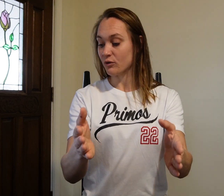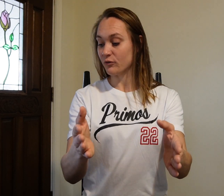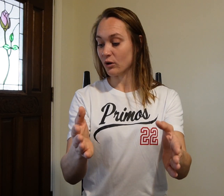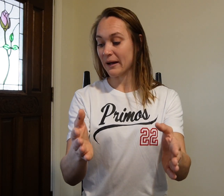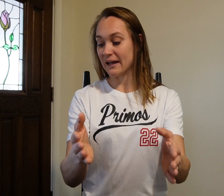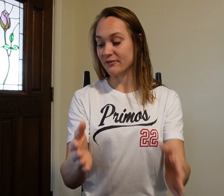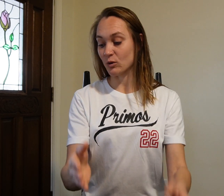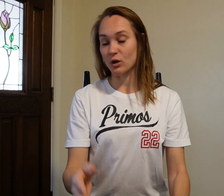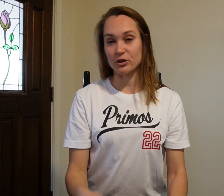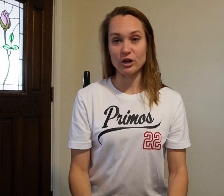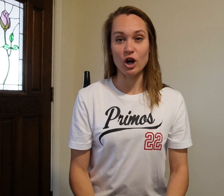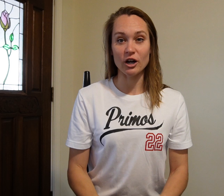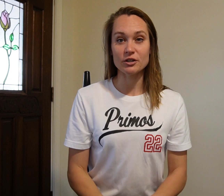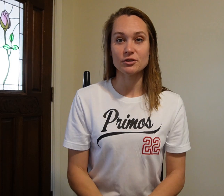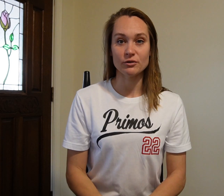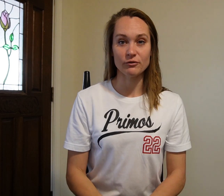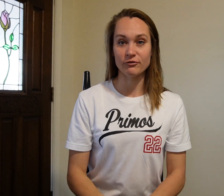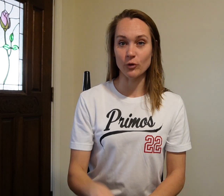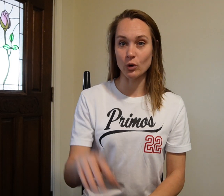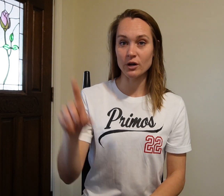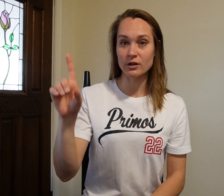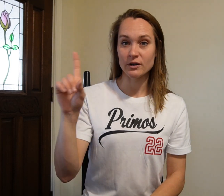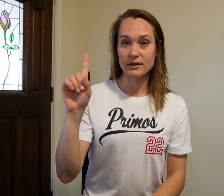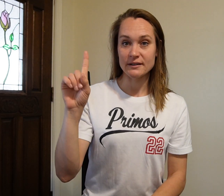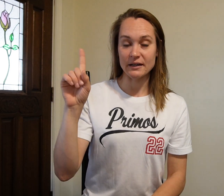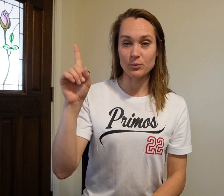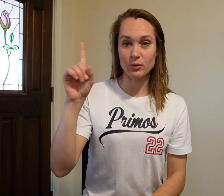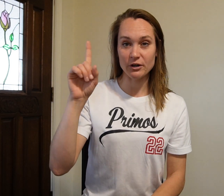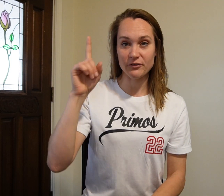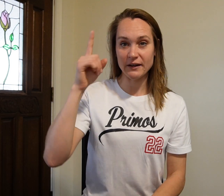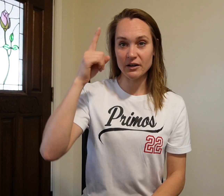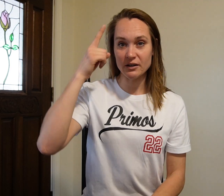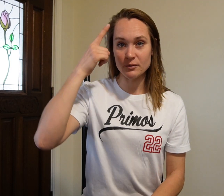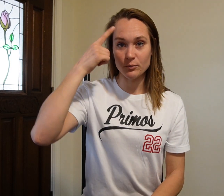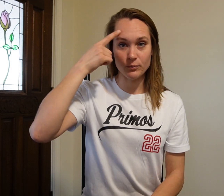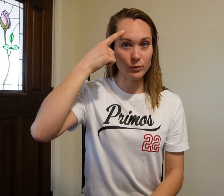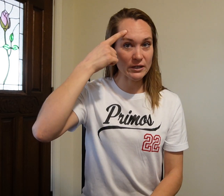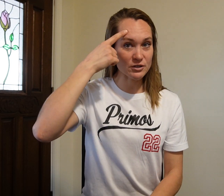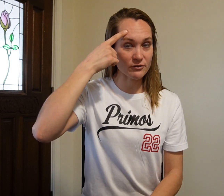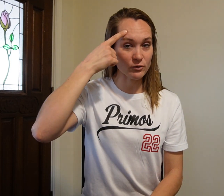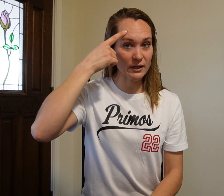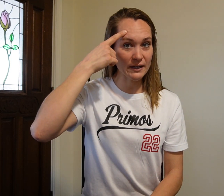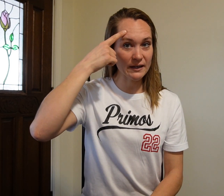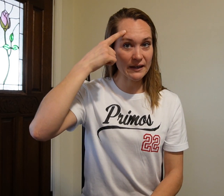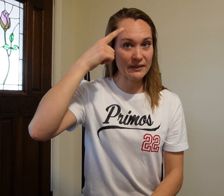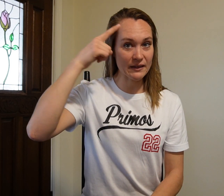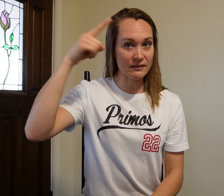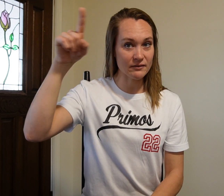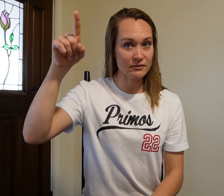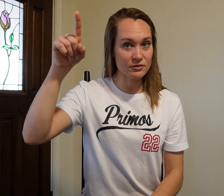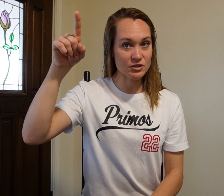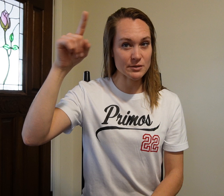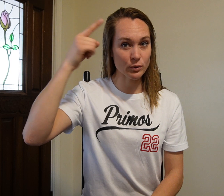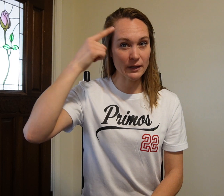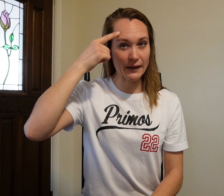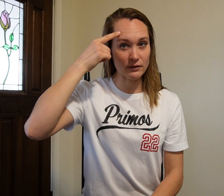For my ever-wandering heart. 4, take your pointer finger, point to your forehead, and then just pull it out a little